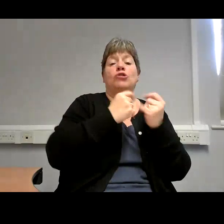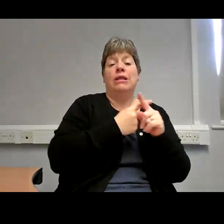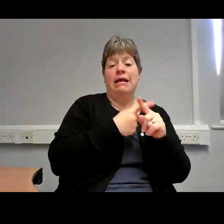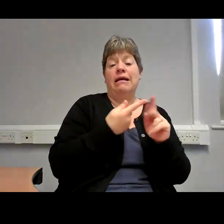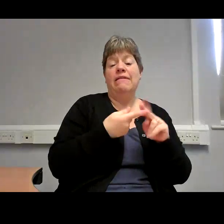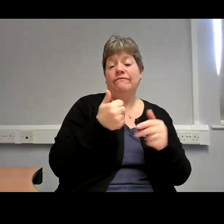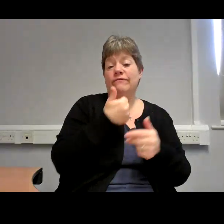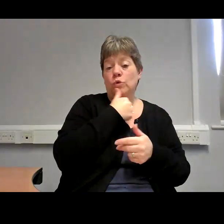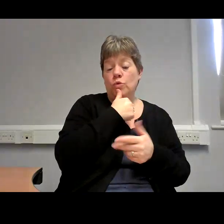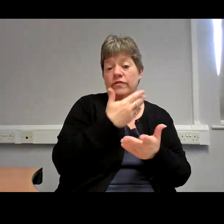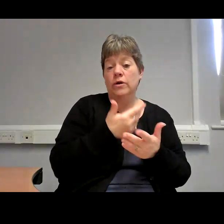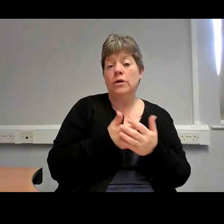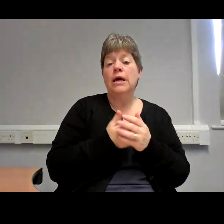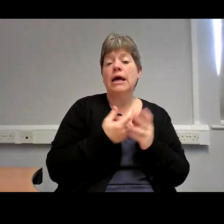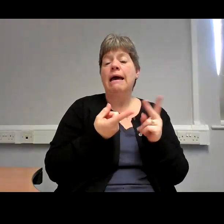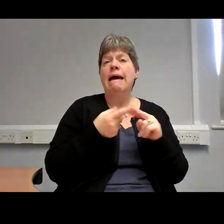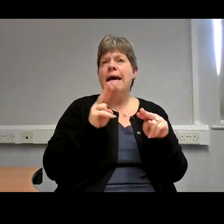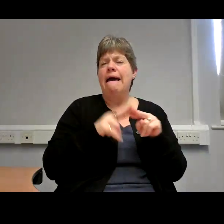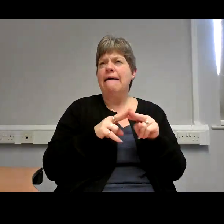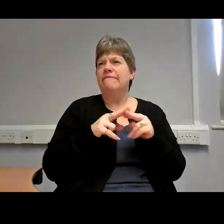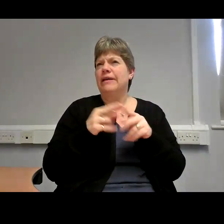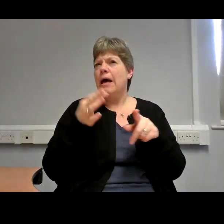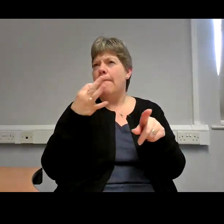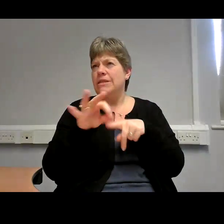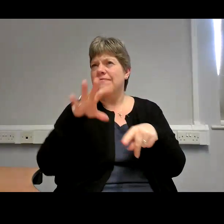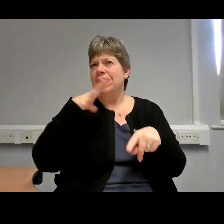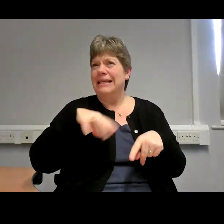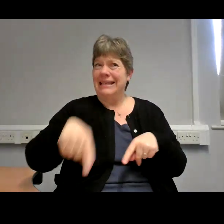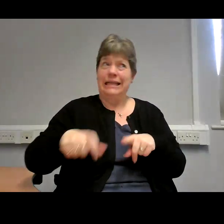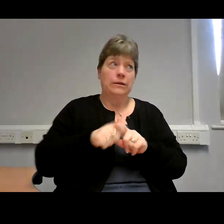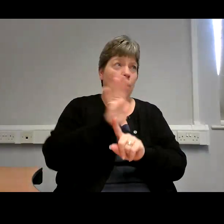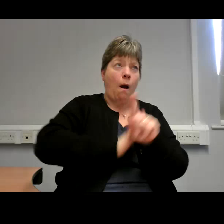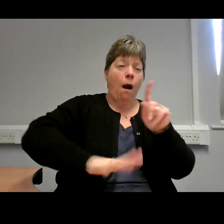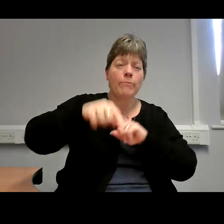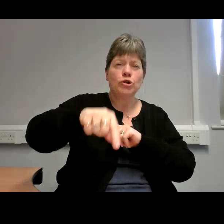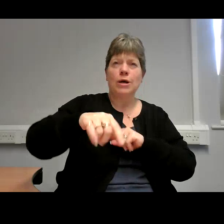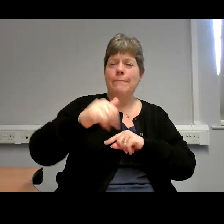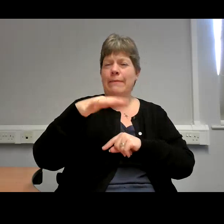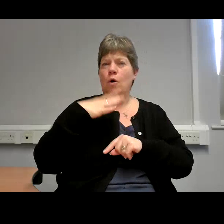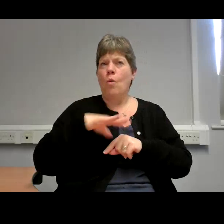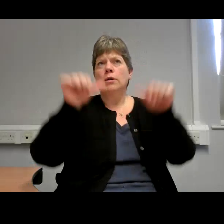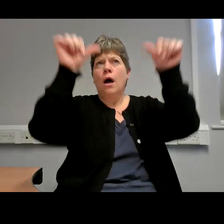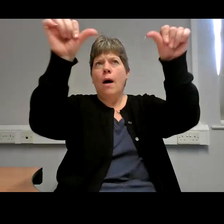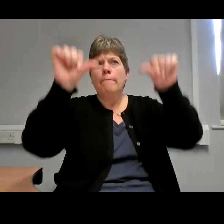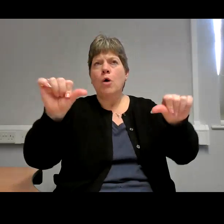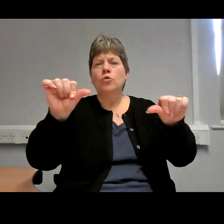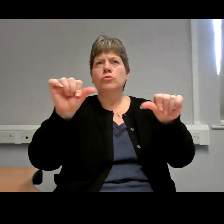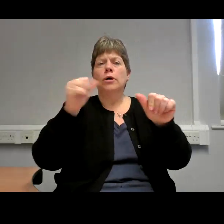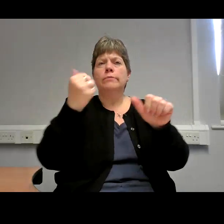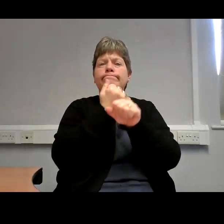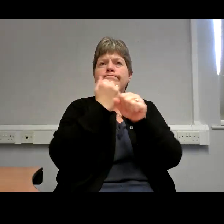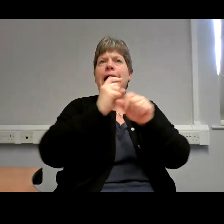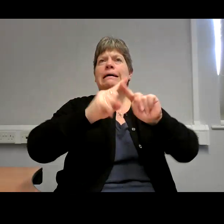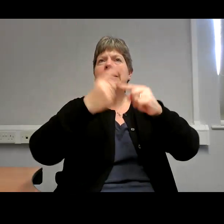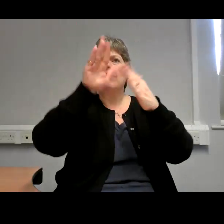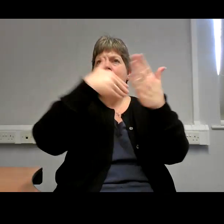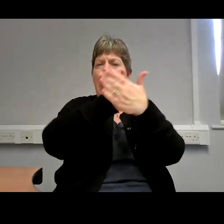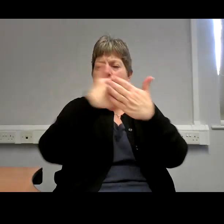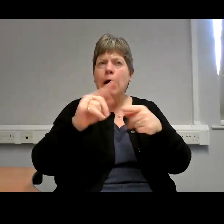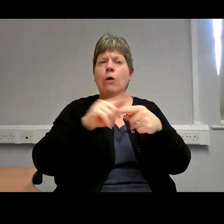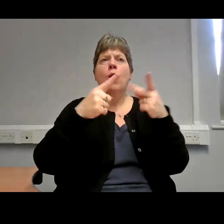helpful. If there is a specific need for Derbyshire where it's identified that you might want a poster in a different language or in a different